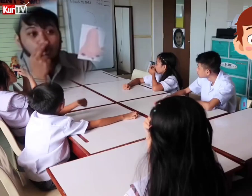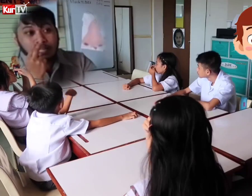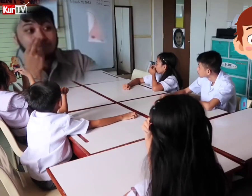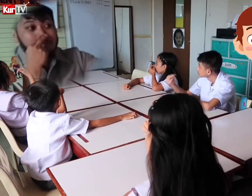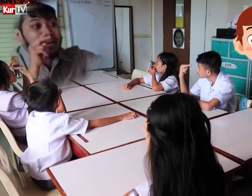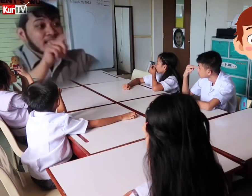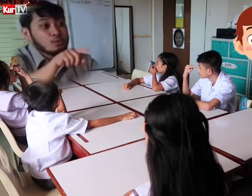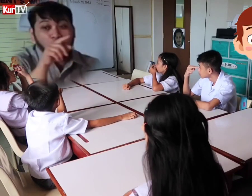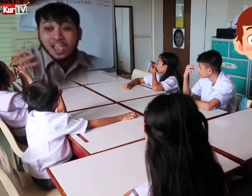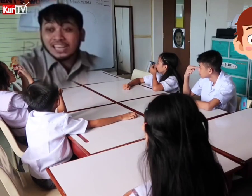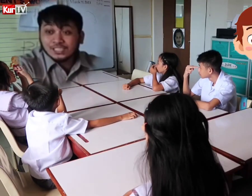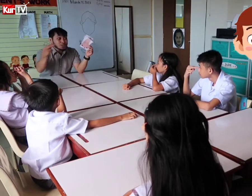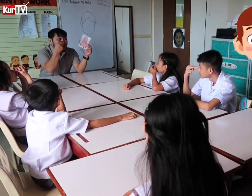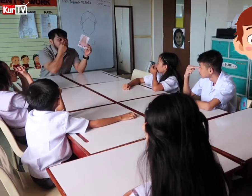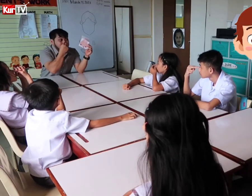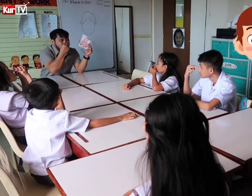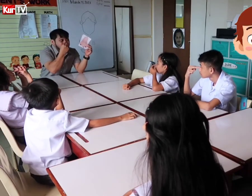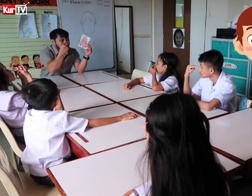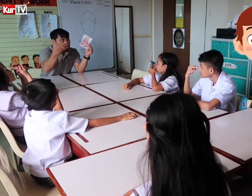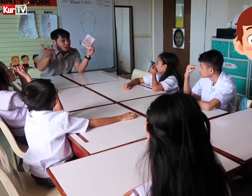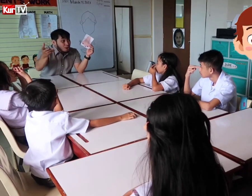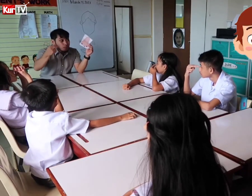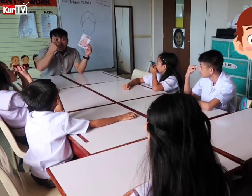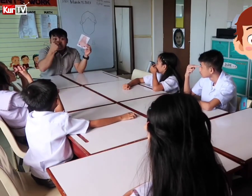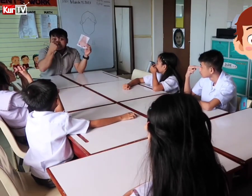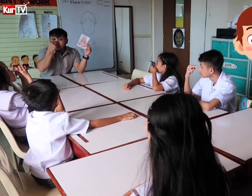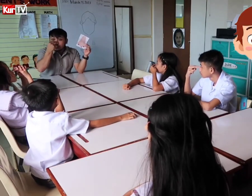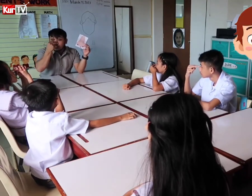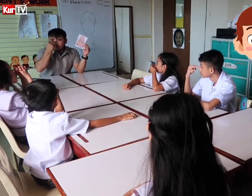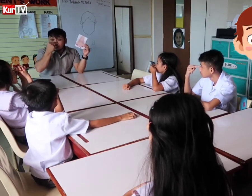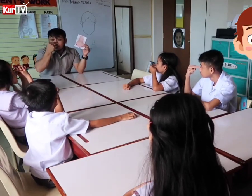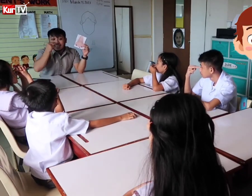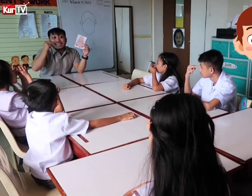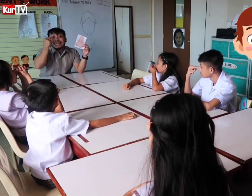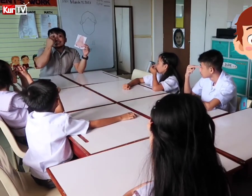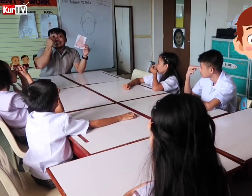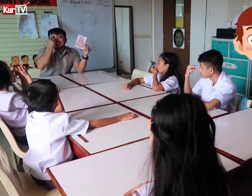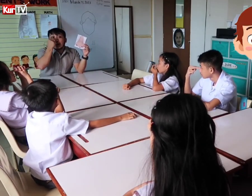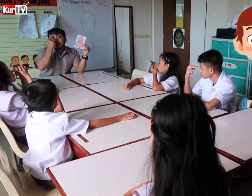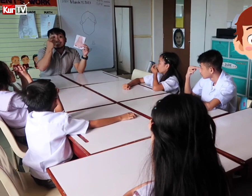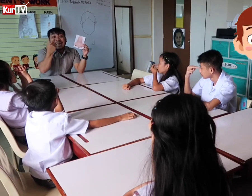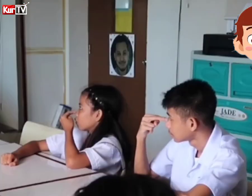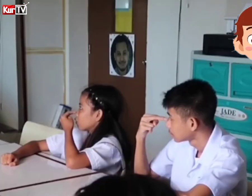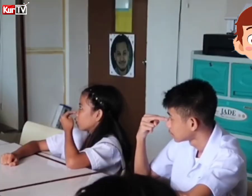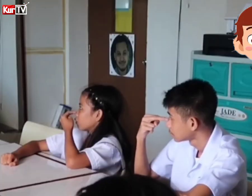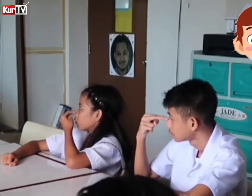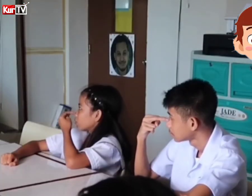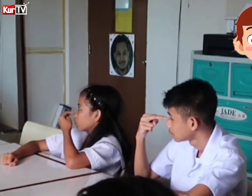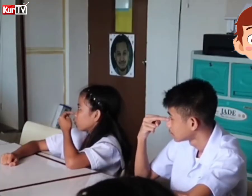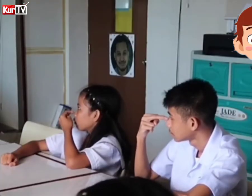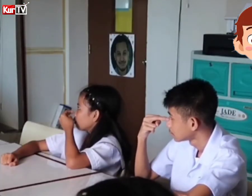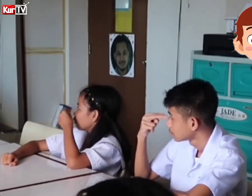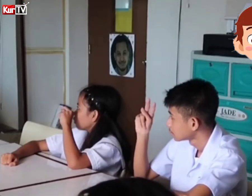Everybody, where is your nose? Where is your nose? Okay, this is how we sign nose, ha? N.